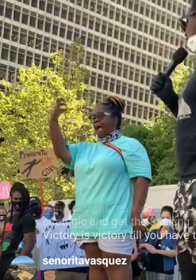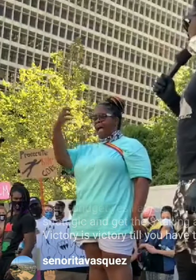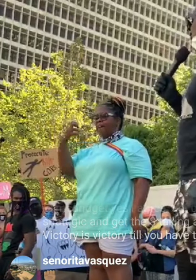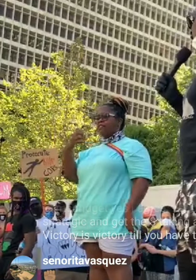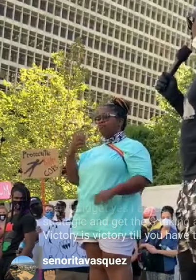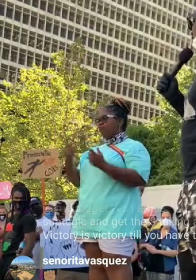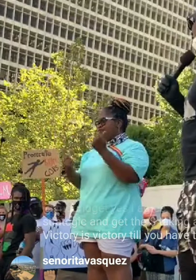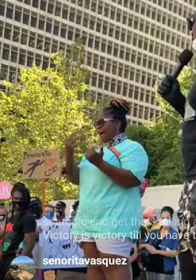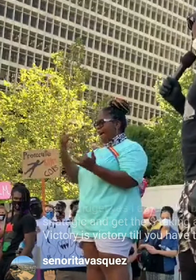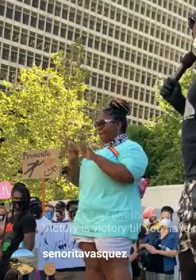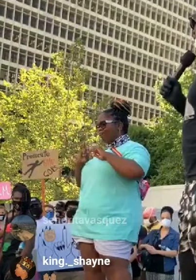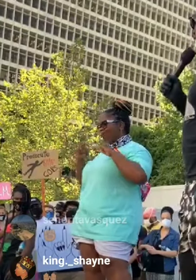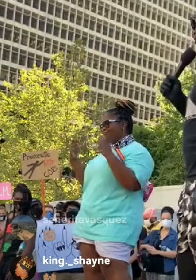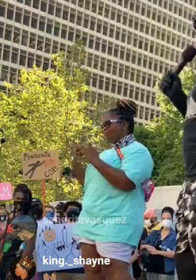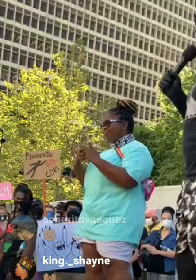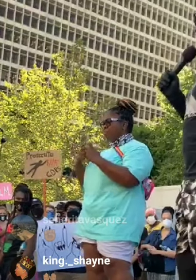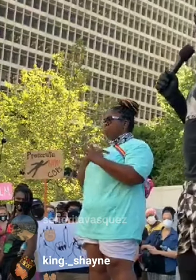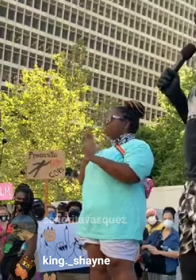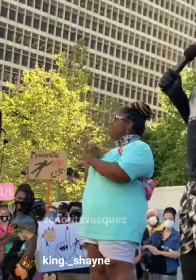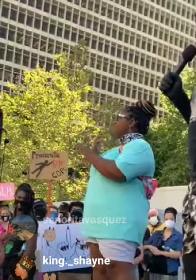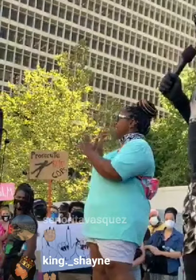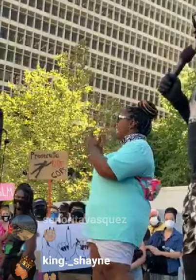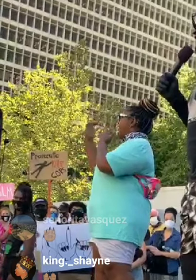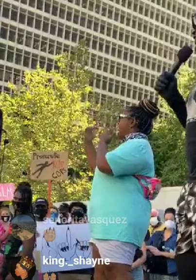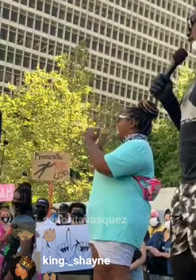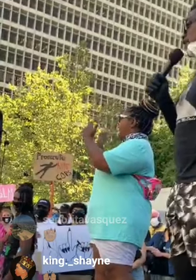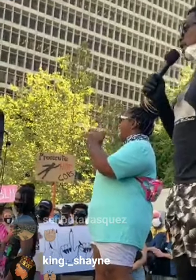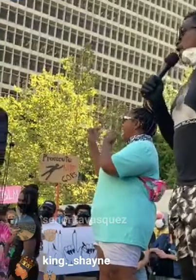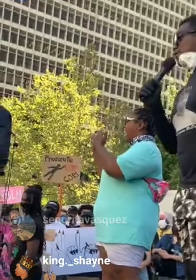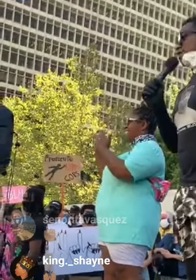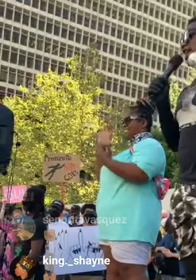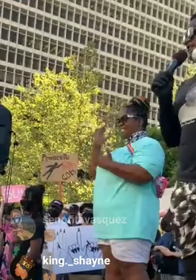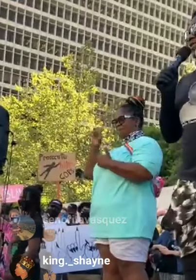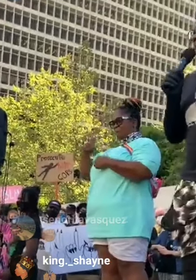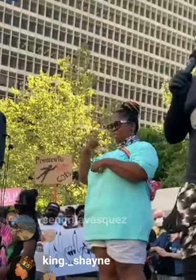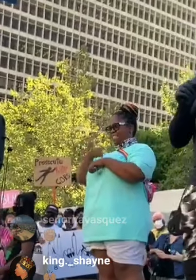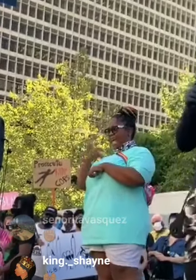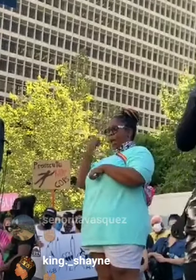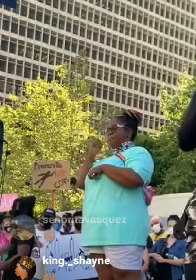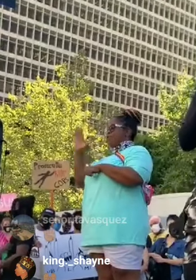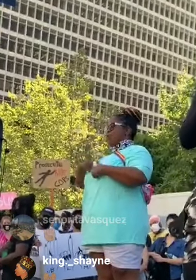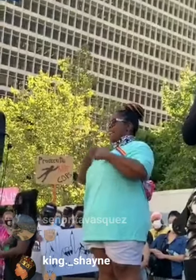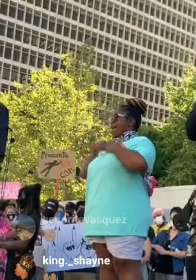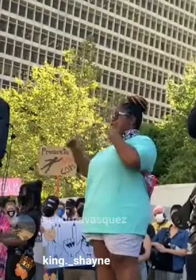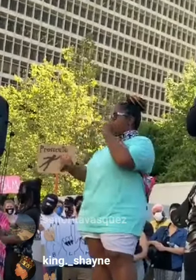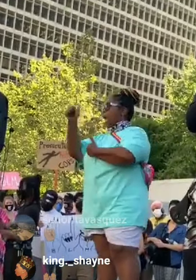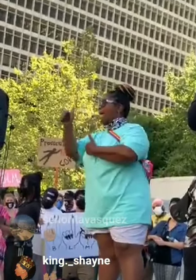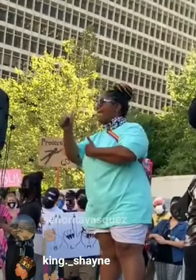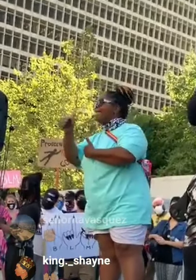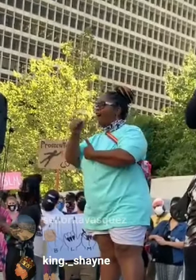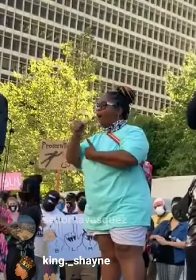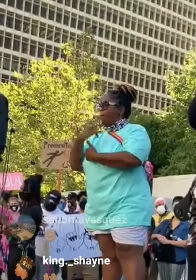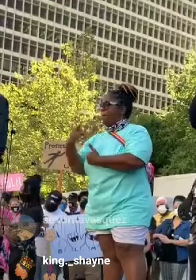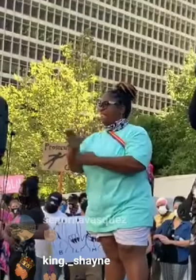at the fire when there's coyotes. So they would always say the only time you would ever sing is when your life was threatened.